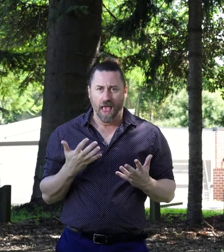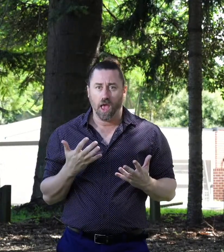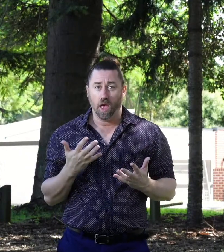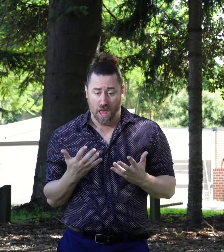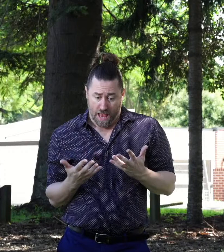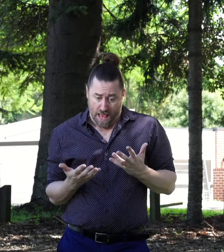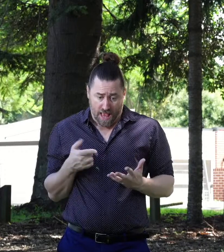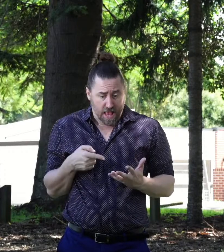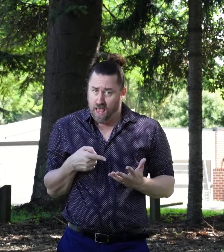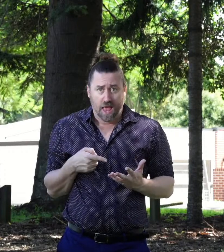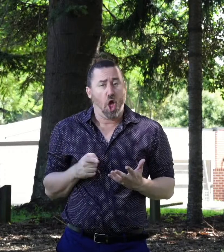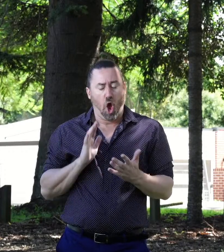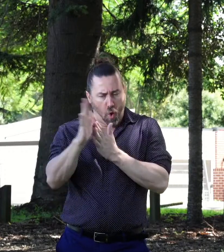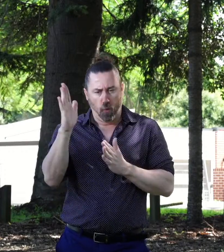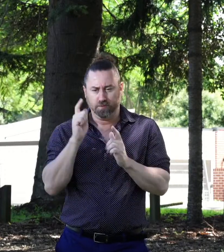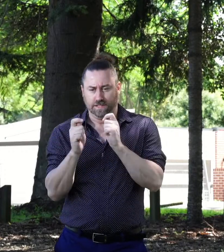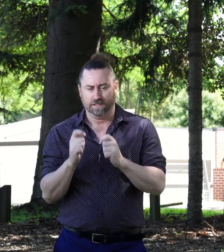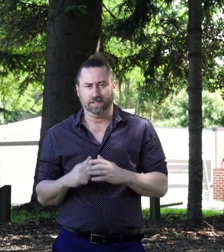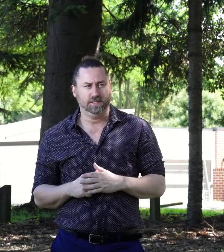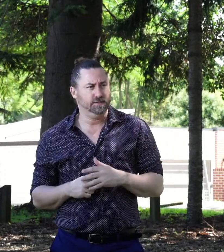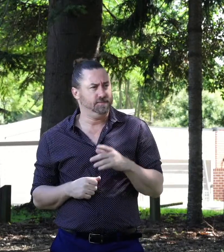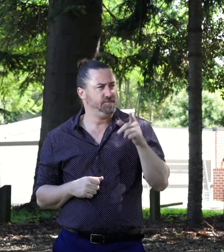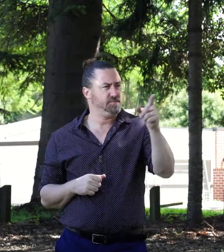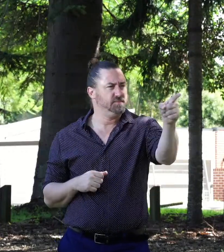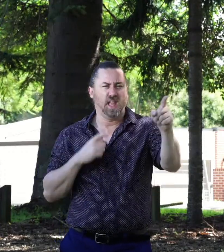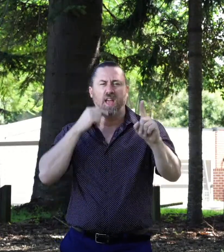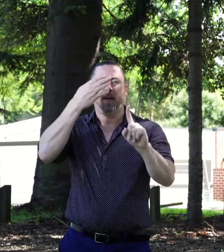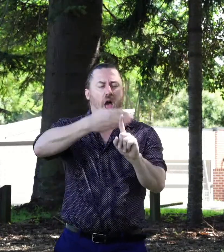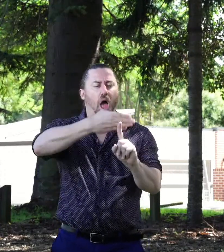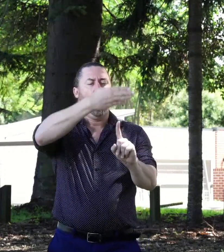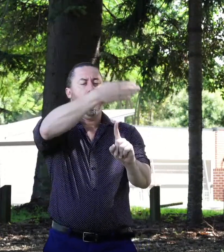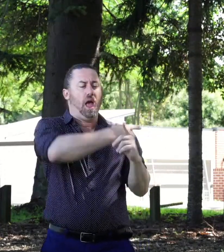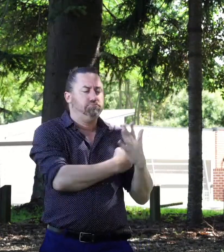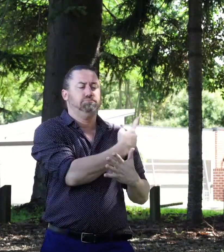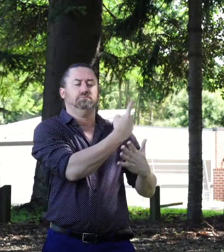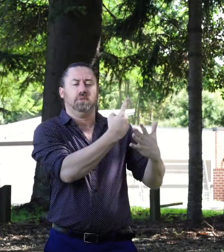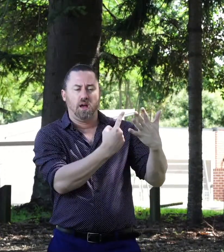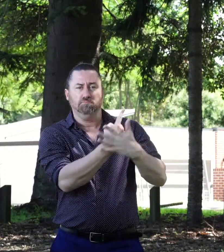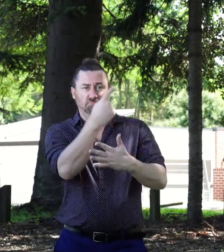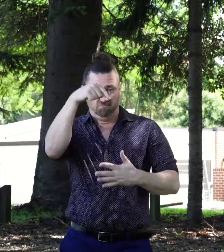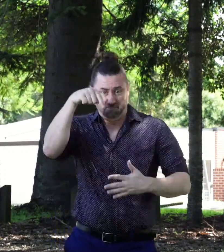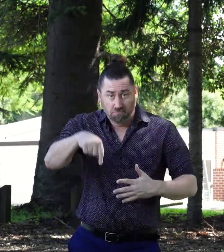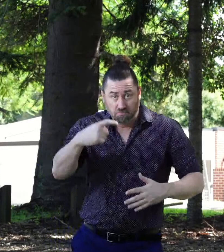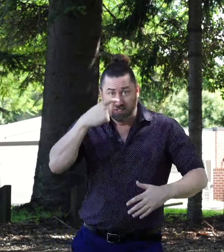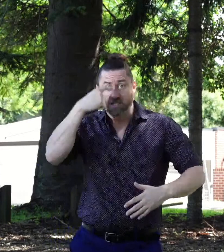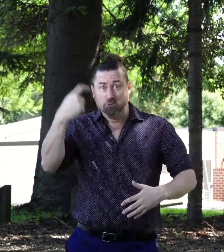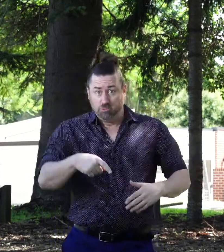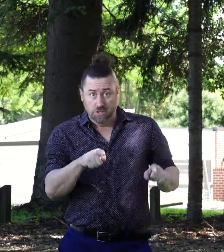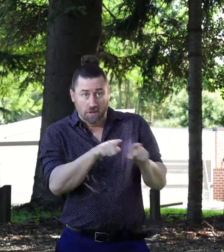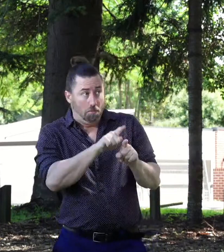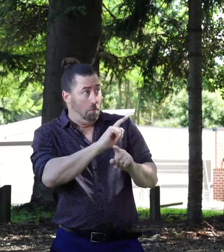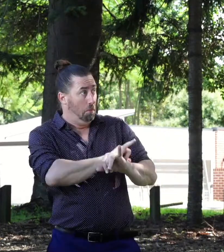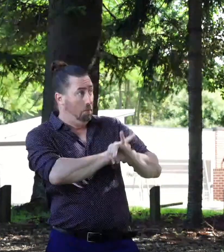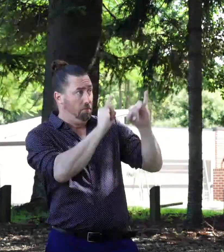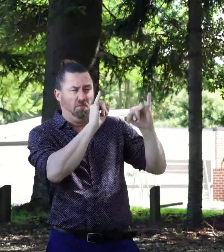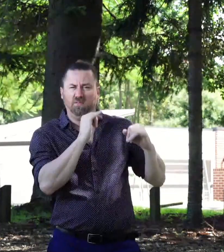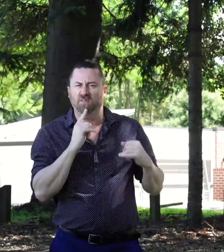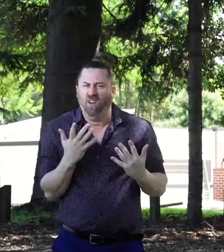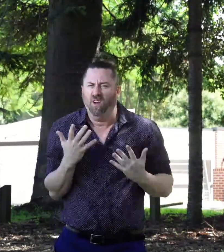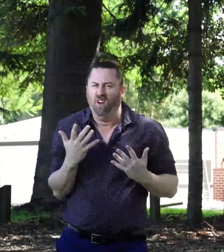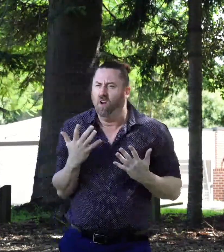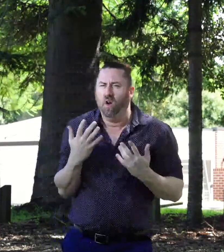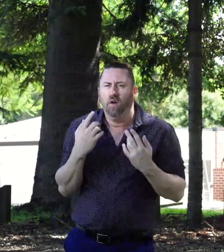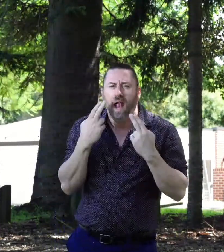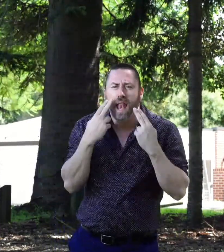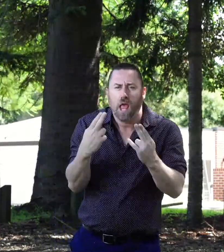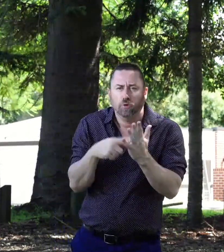tested. How serious is this on the scale of what we've seen to date, this latest situation? Look, I think everything's always of concern,